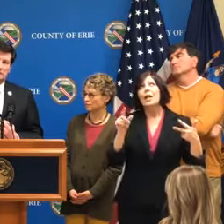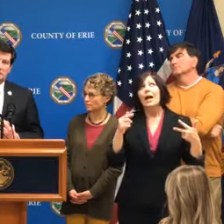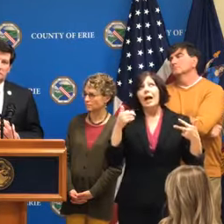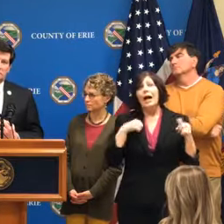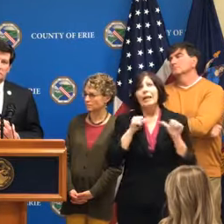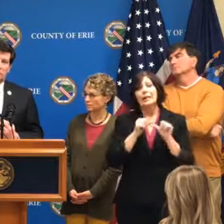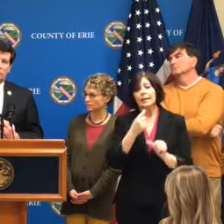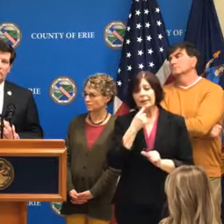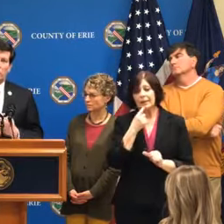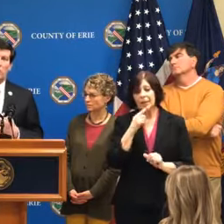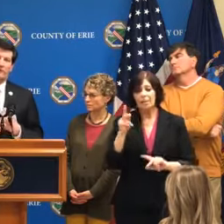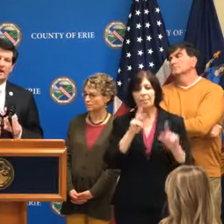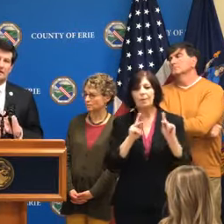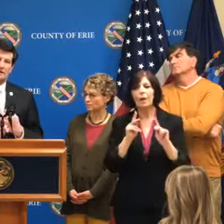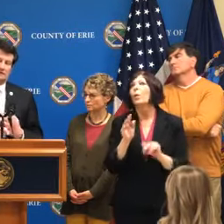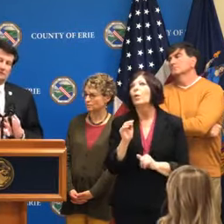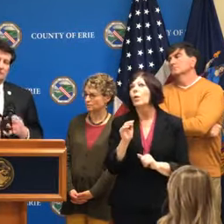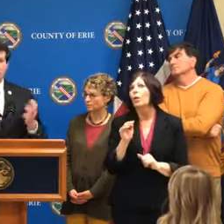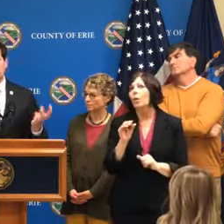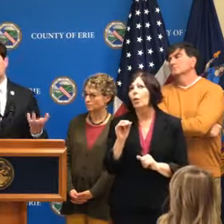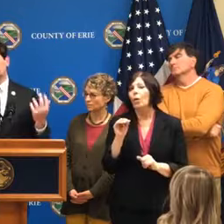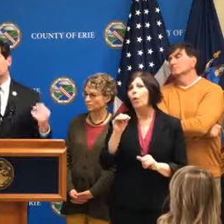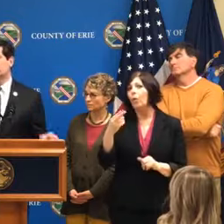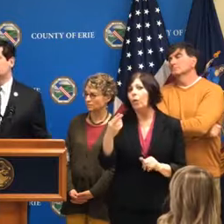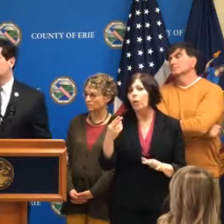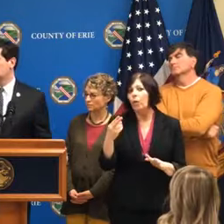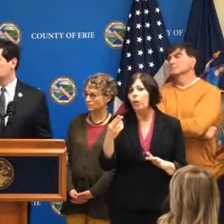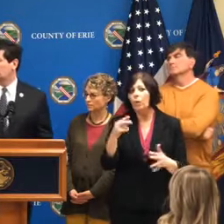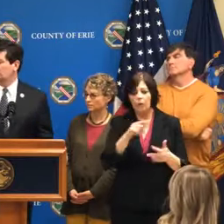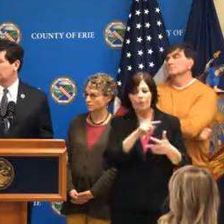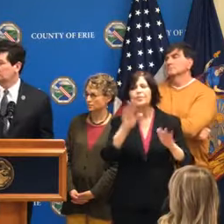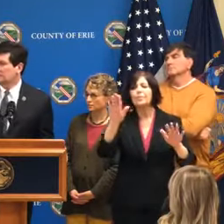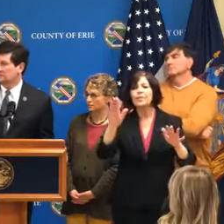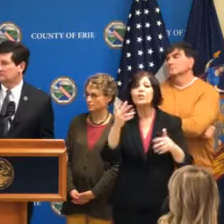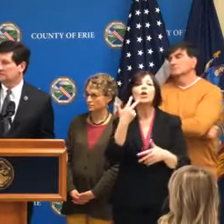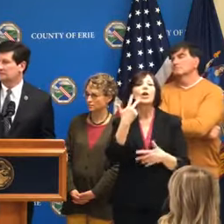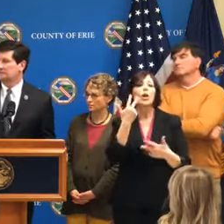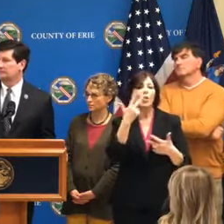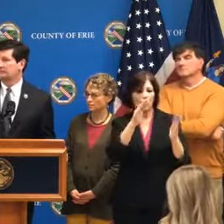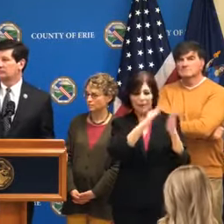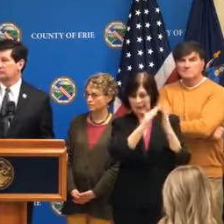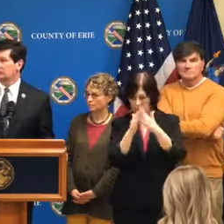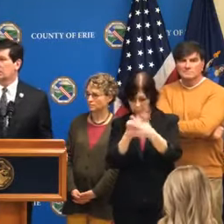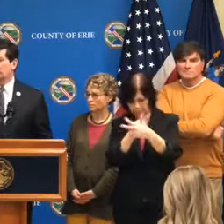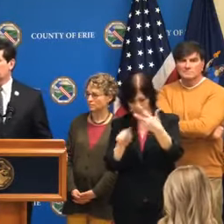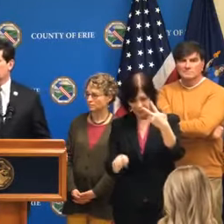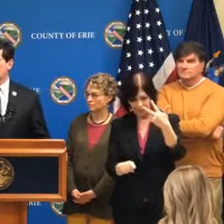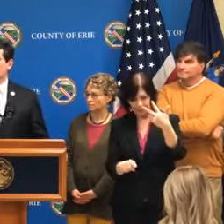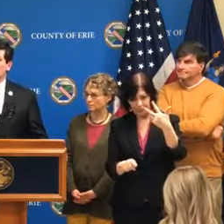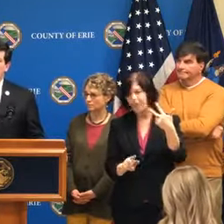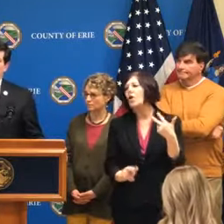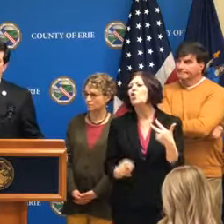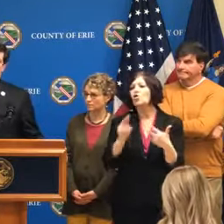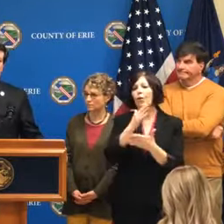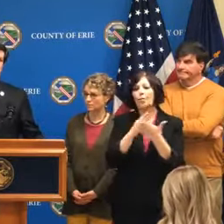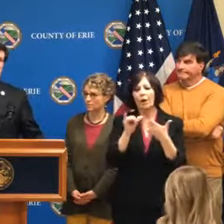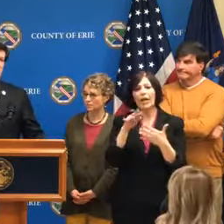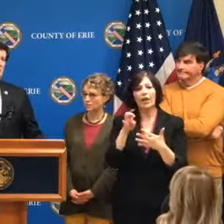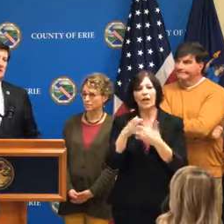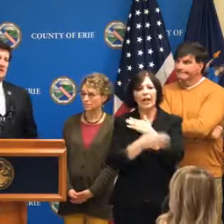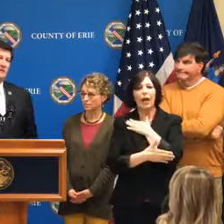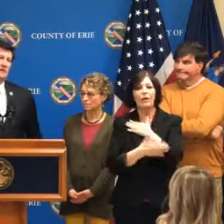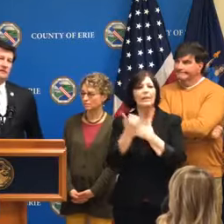this, because people are like, oh, we identified 3 towns, or 2 towns in a city. They're all in the northern part of Erie County. So someone